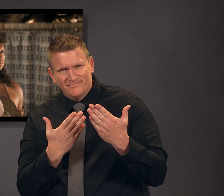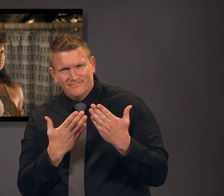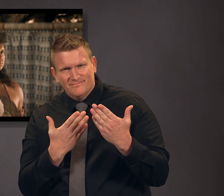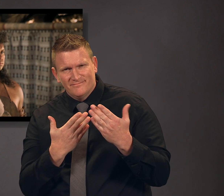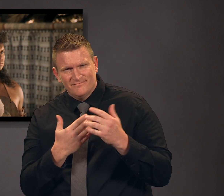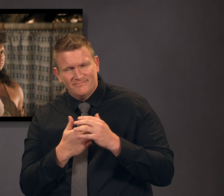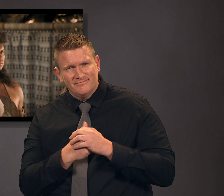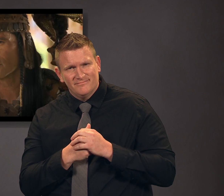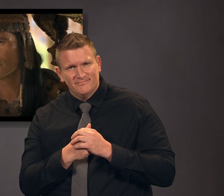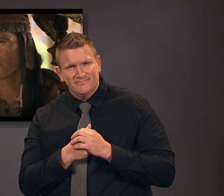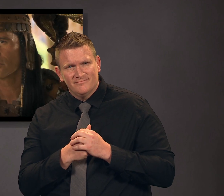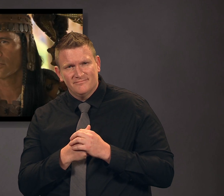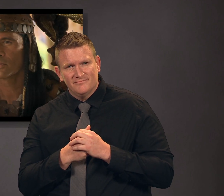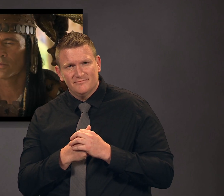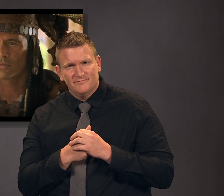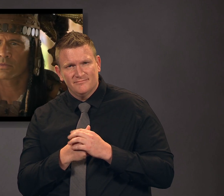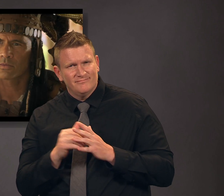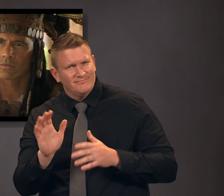I thank you, but nay.